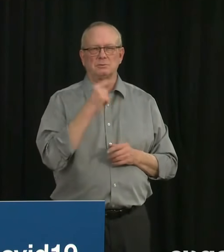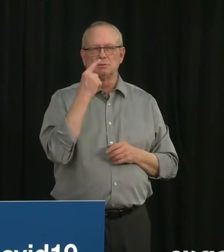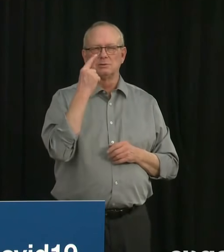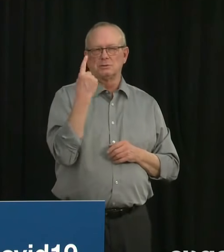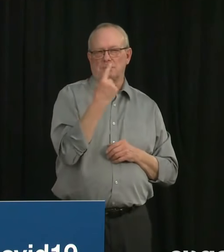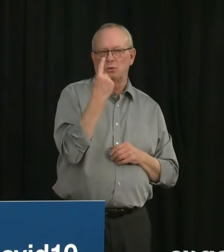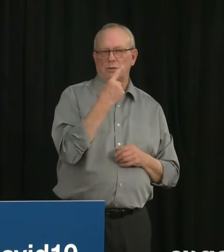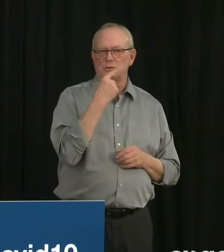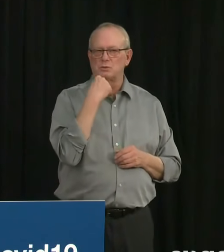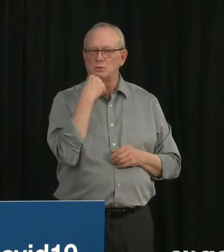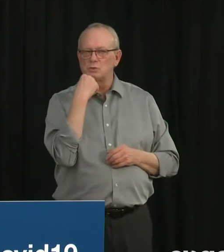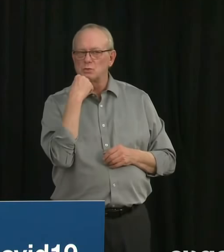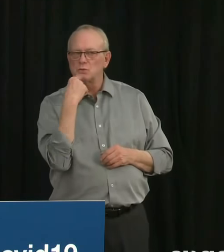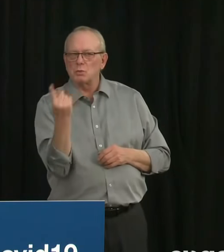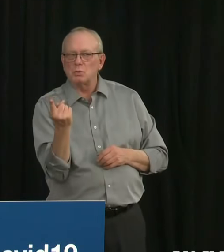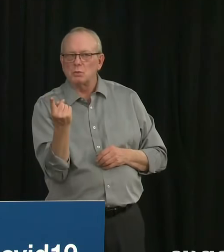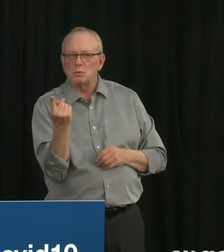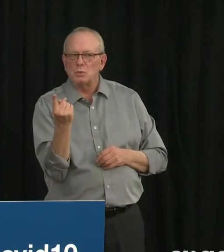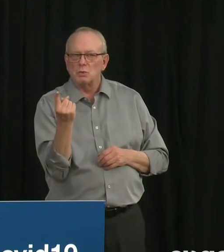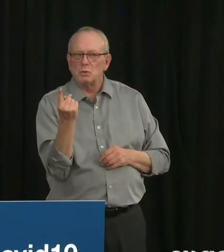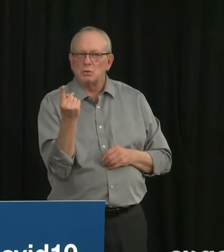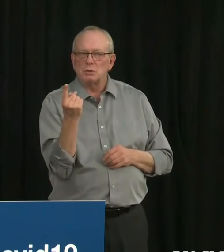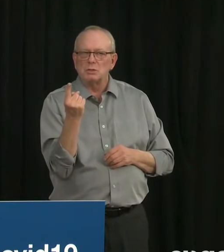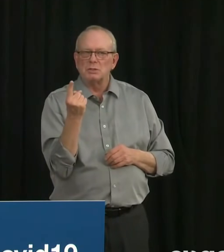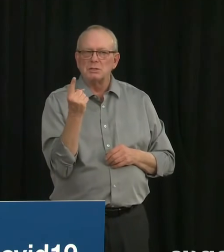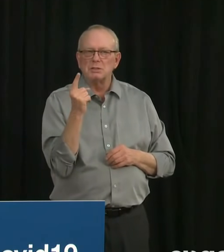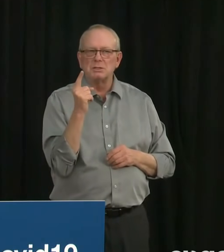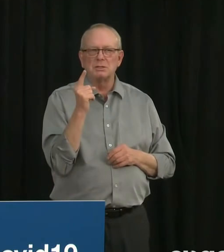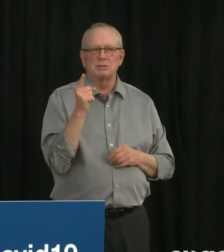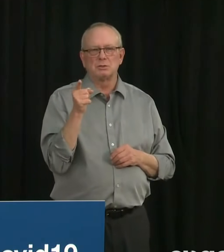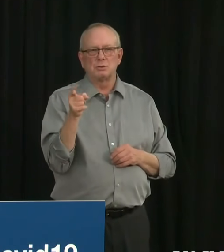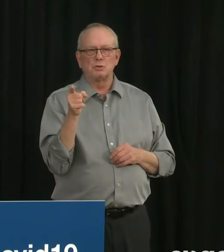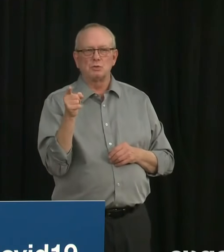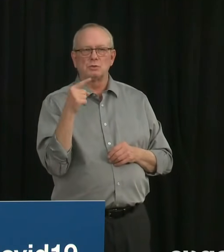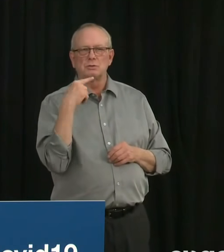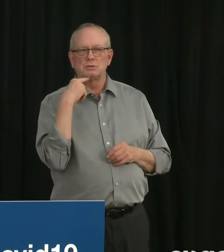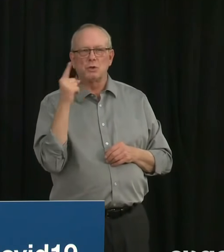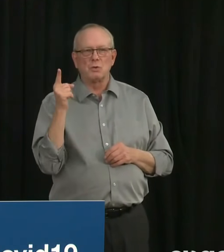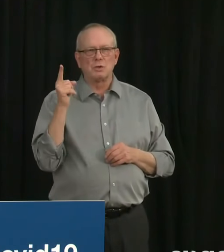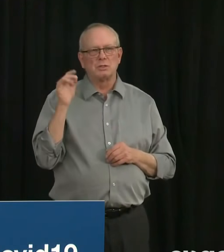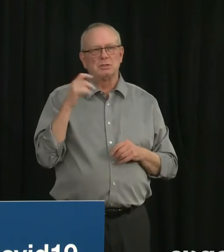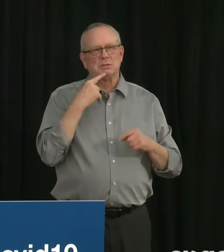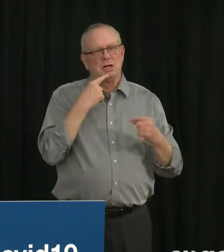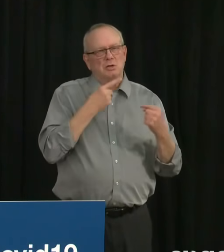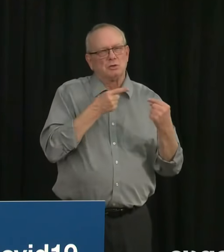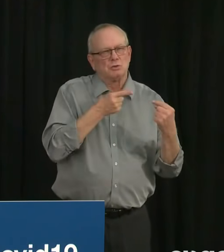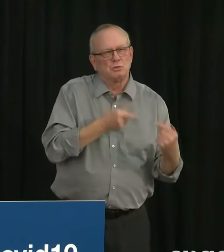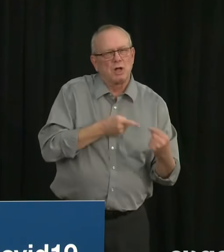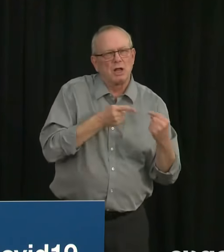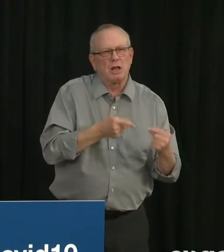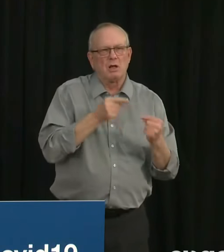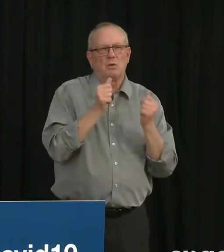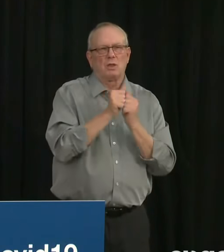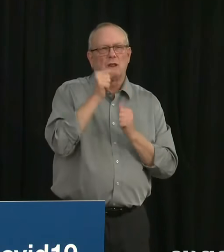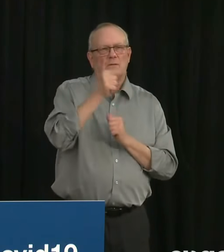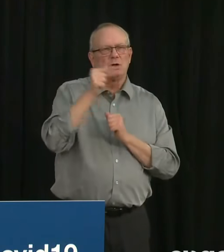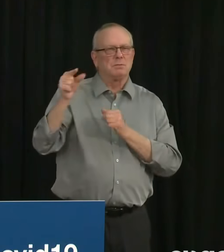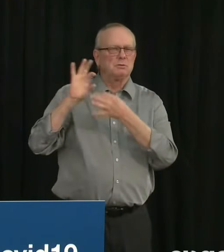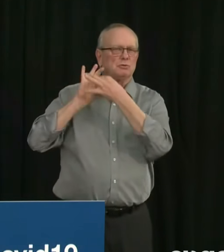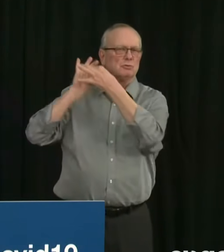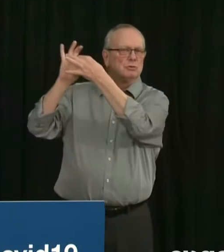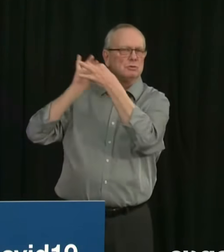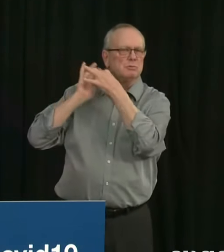the provincial cabinet as an uphill battle. So what can you tell us about that? You